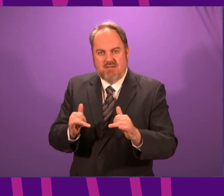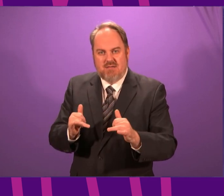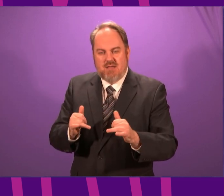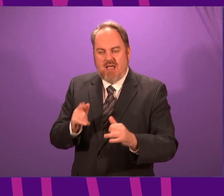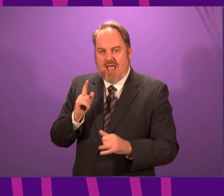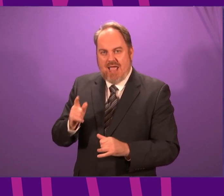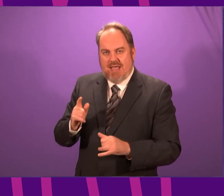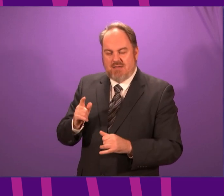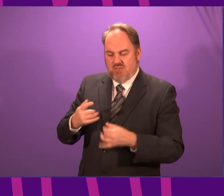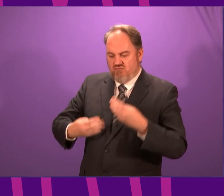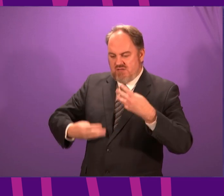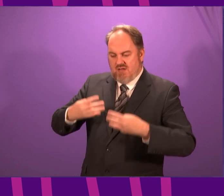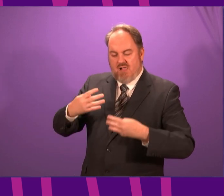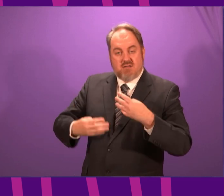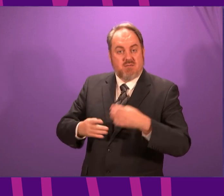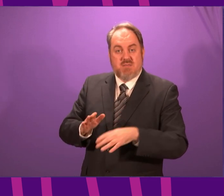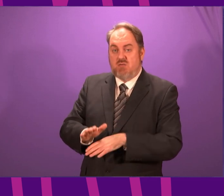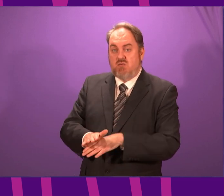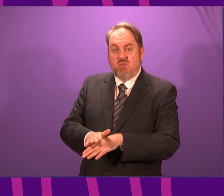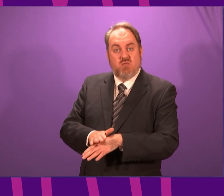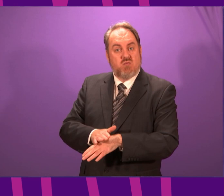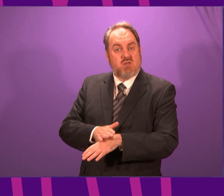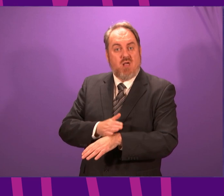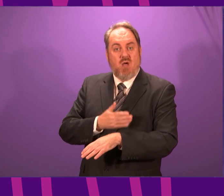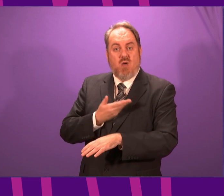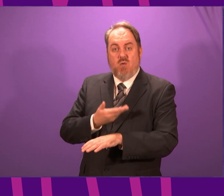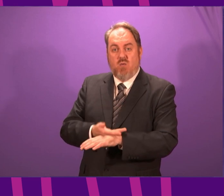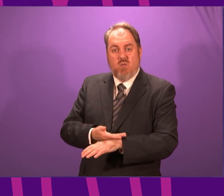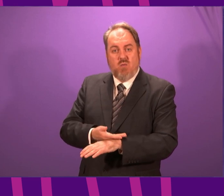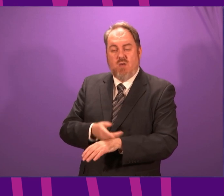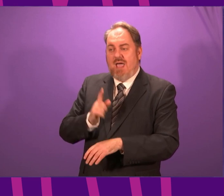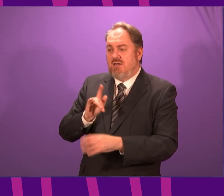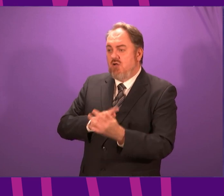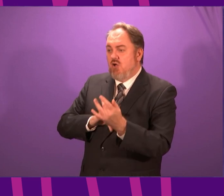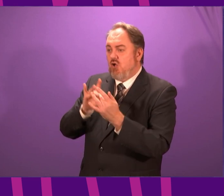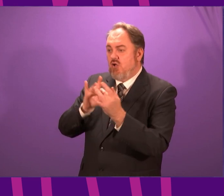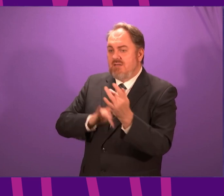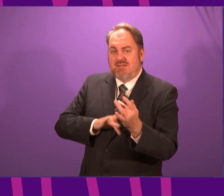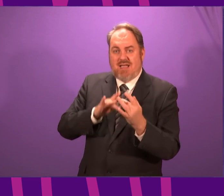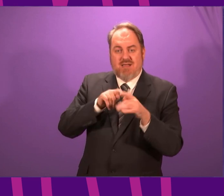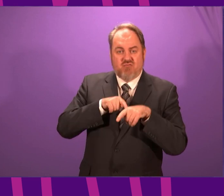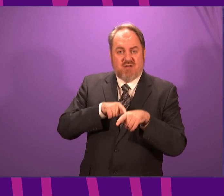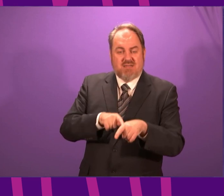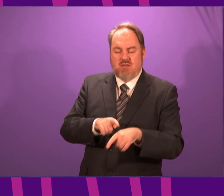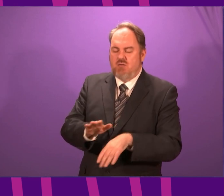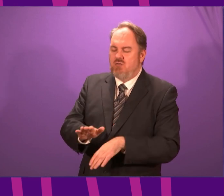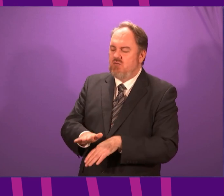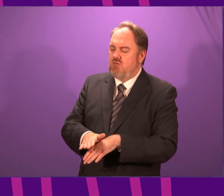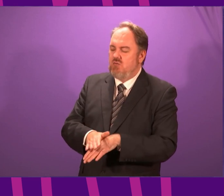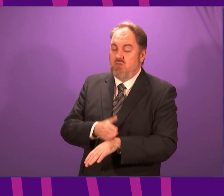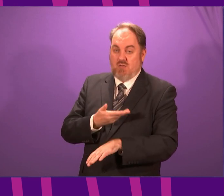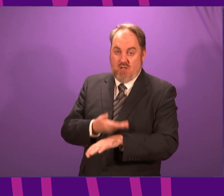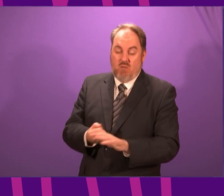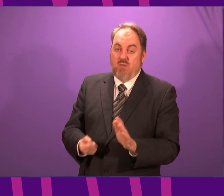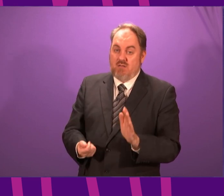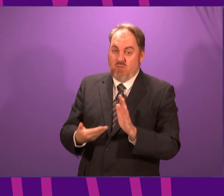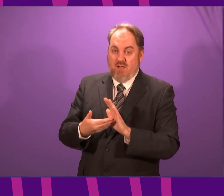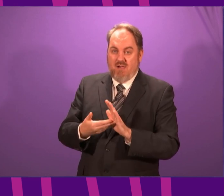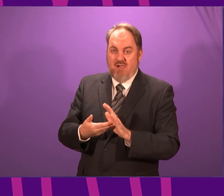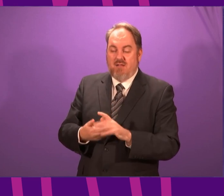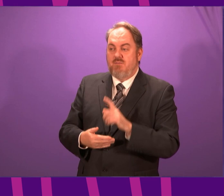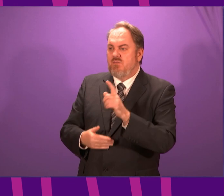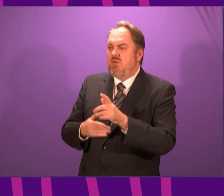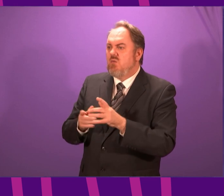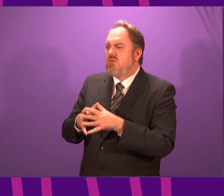turnaround times for testing, too slow at turnaround times for contact tracing under Test and Protect 2. It's no good